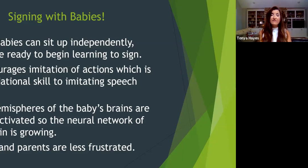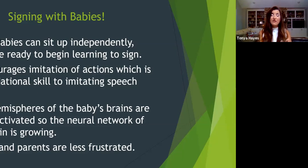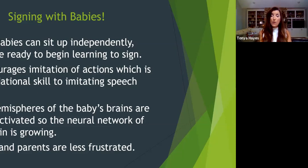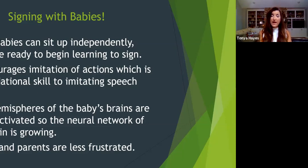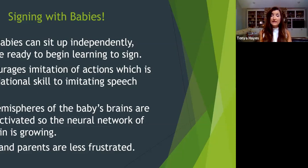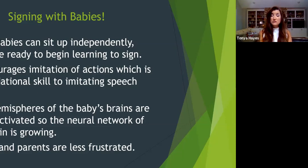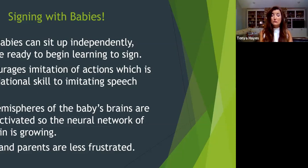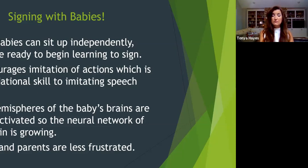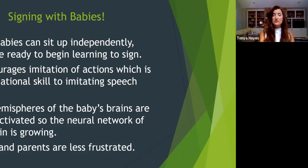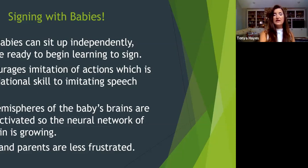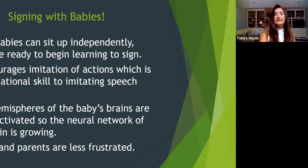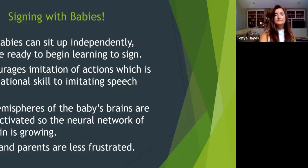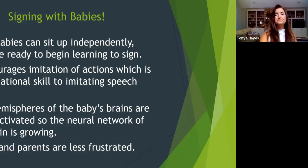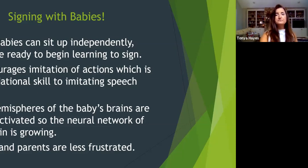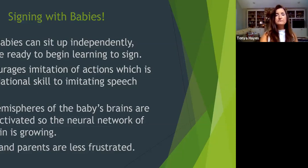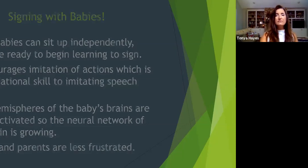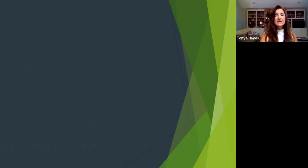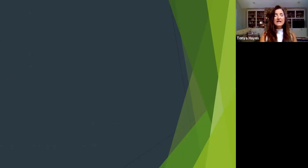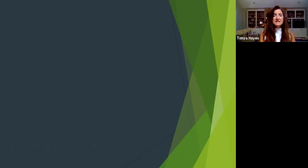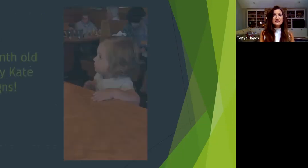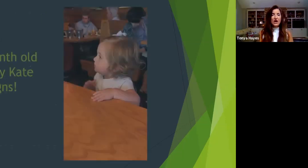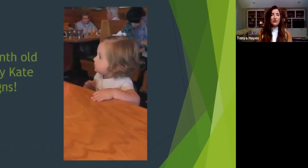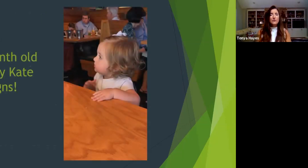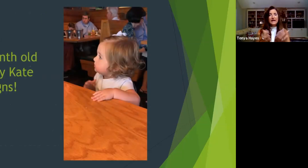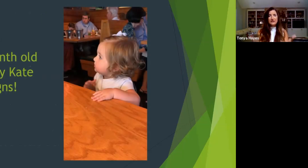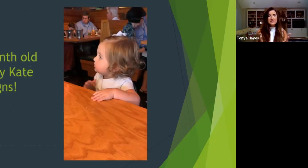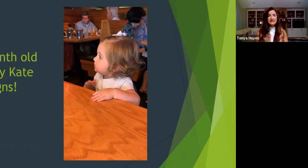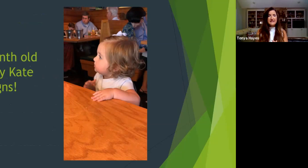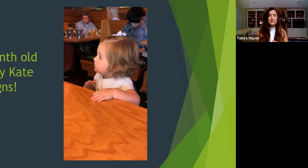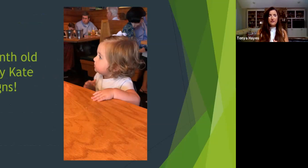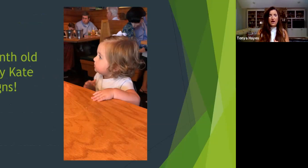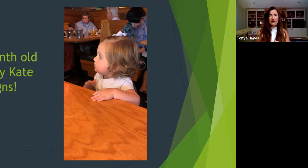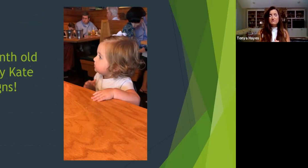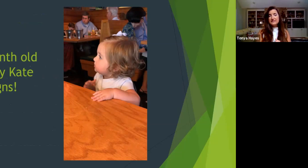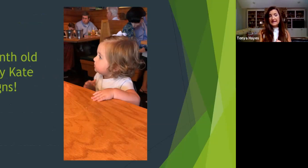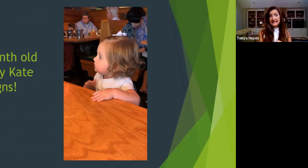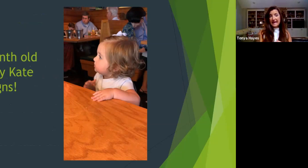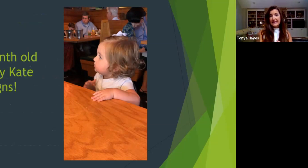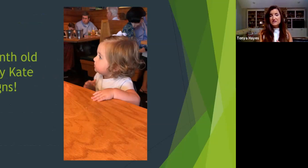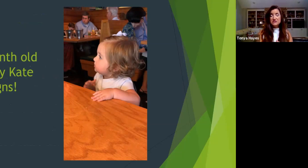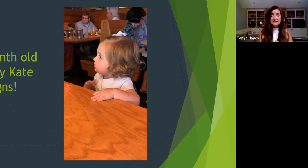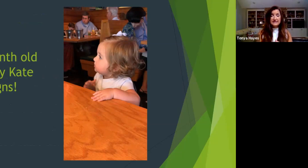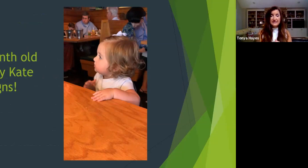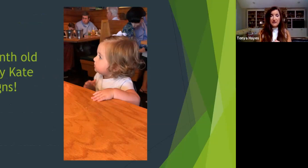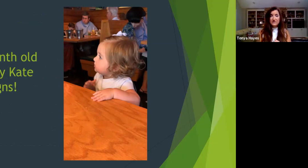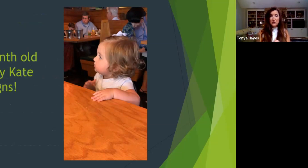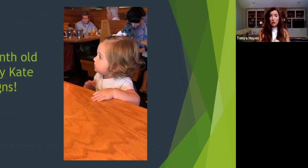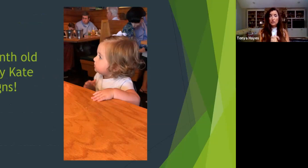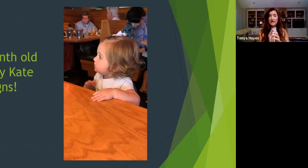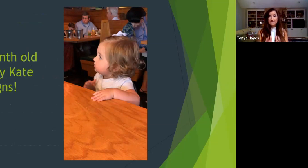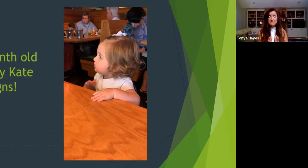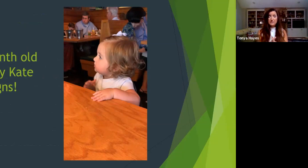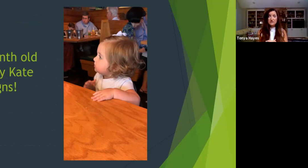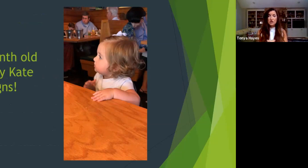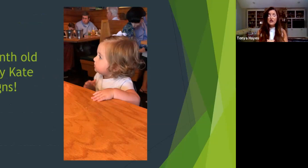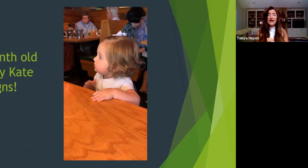when they have a way to communicate. So here's an example of Miss Lainey Kate. She's 16 months